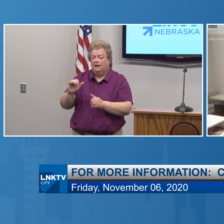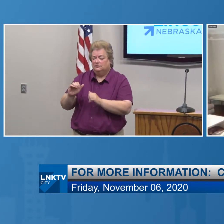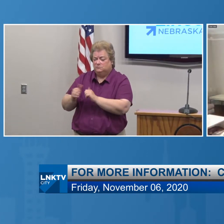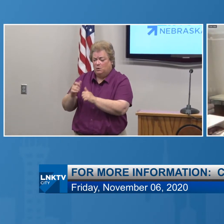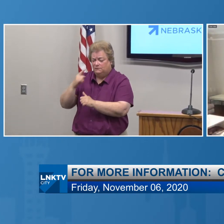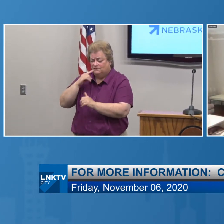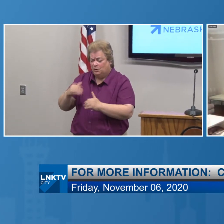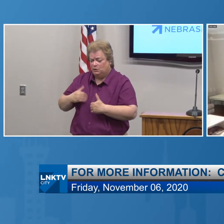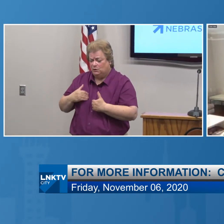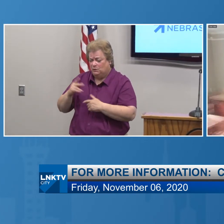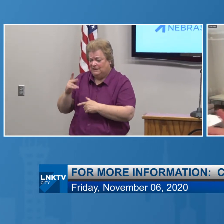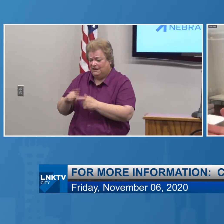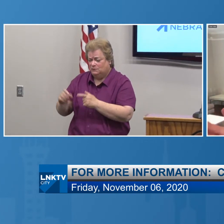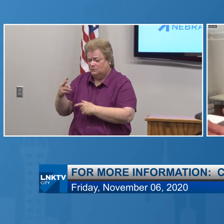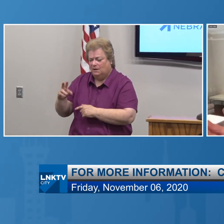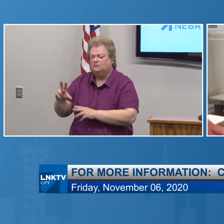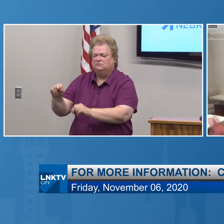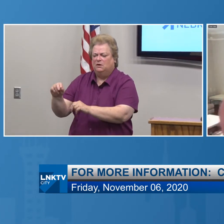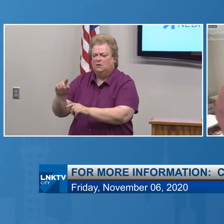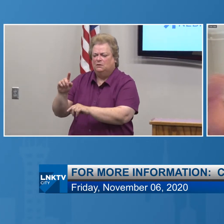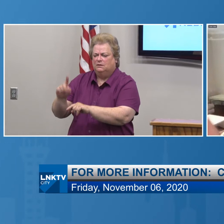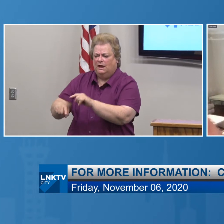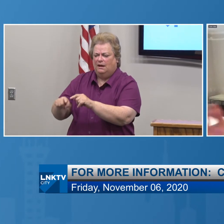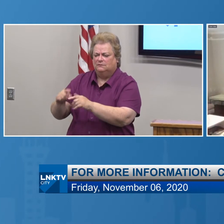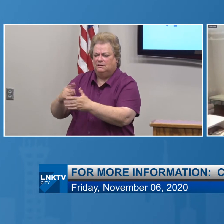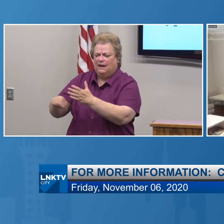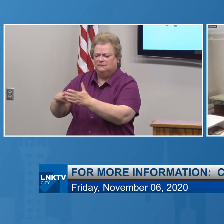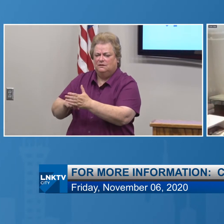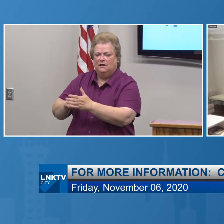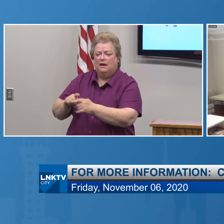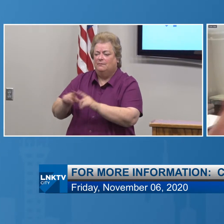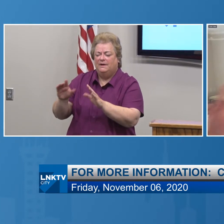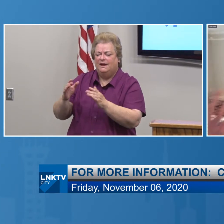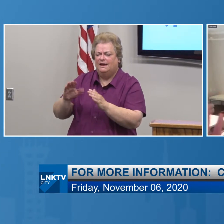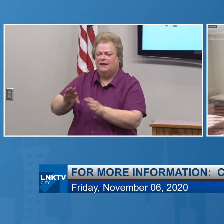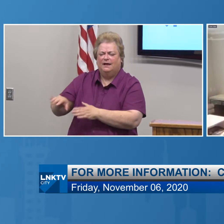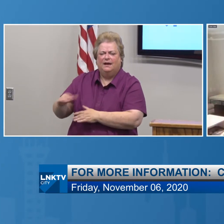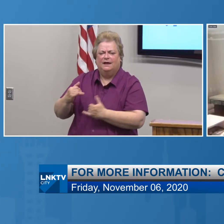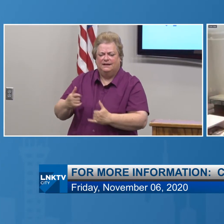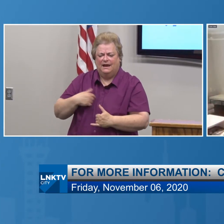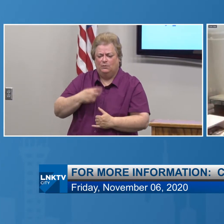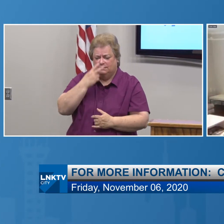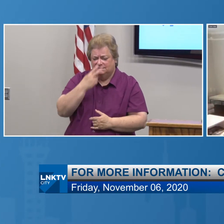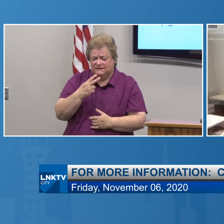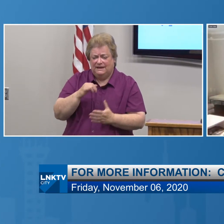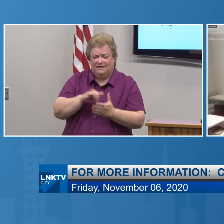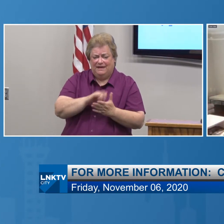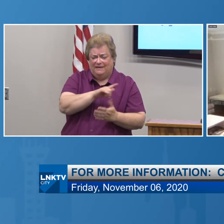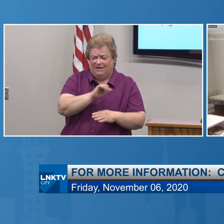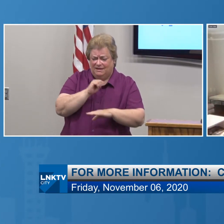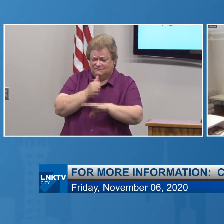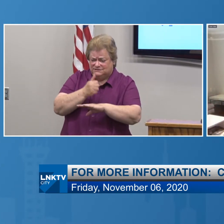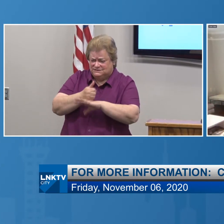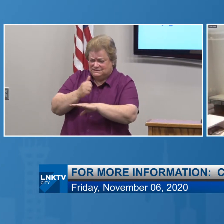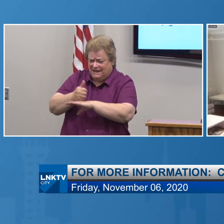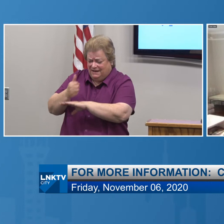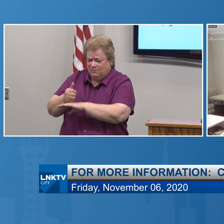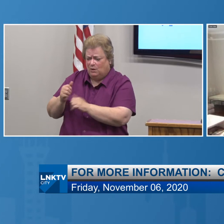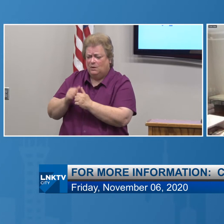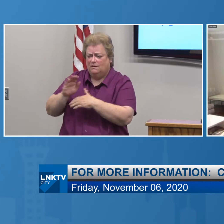12. But what we're seeing is that with all the protocols that LPS has in place, with all the education, with all